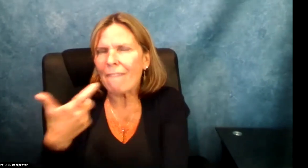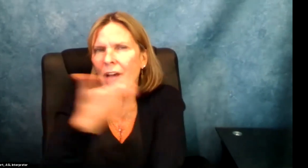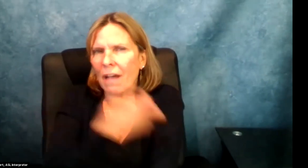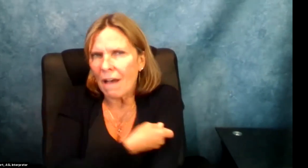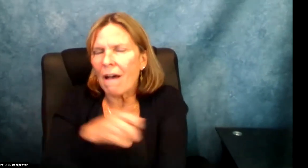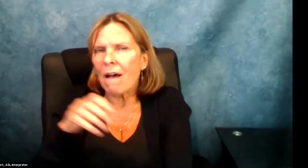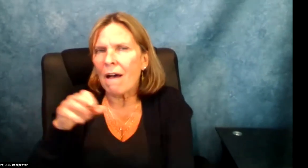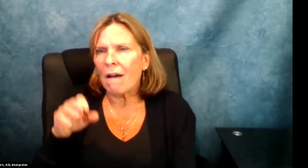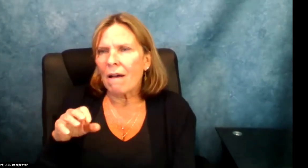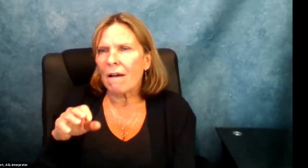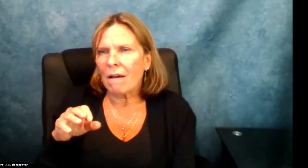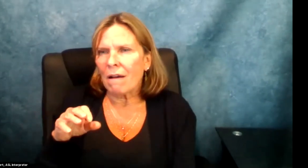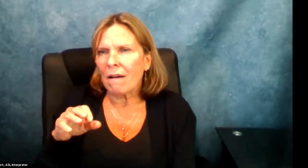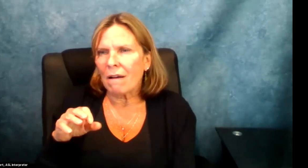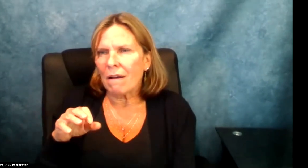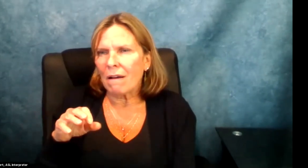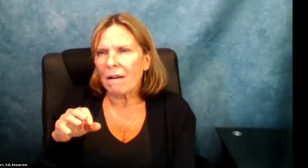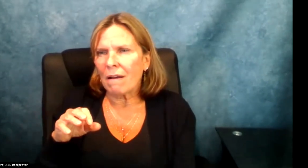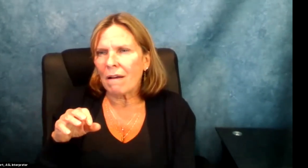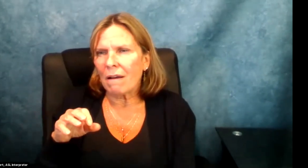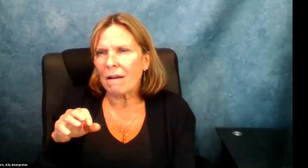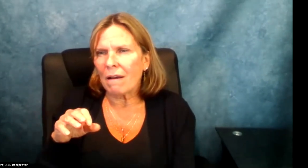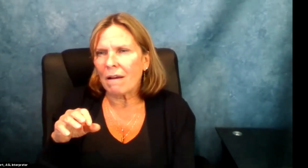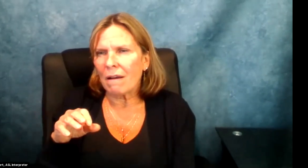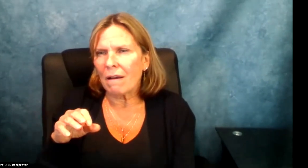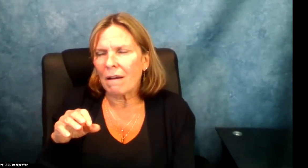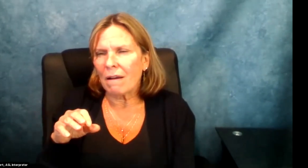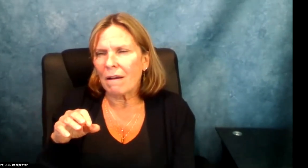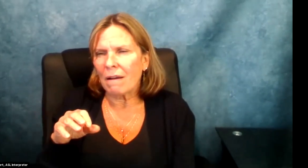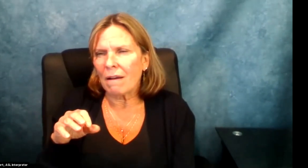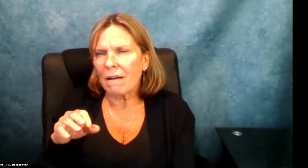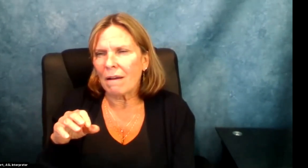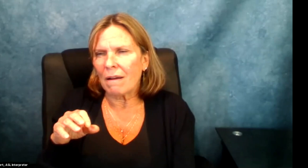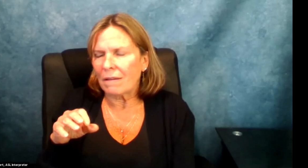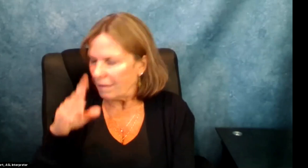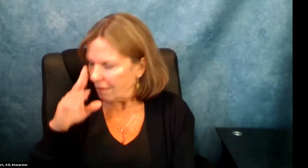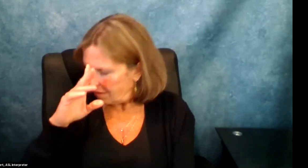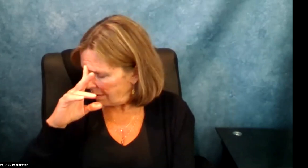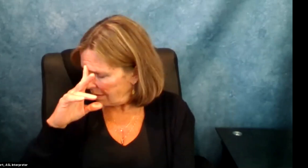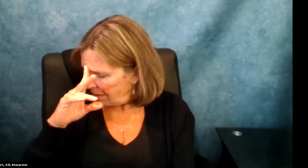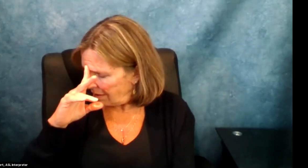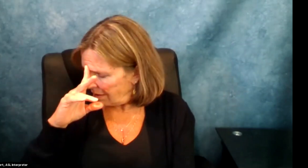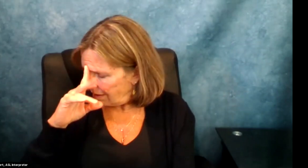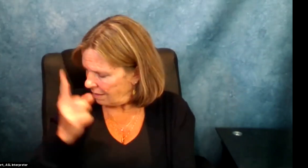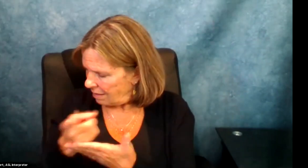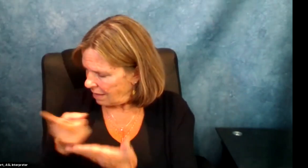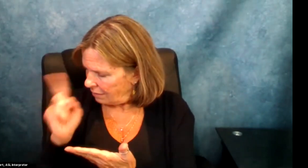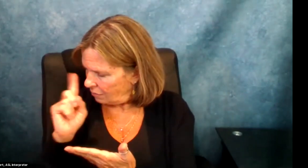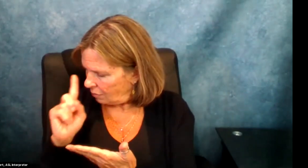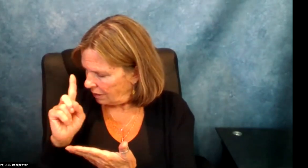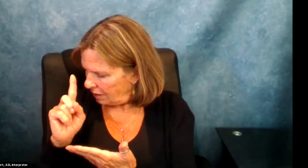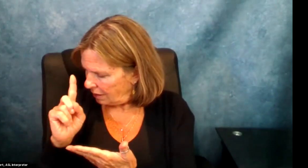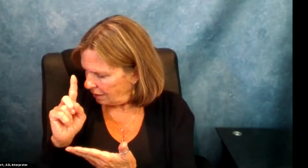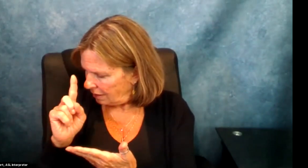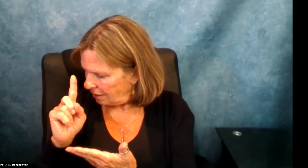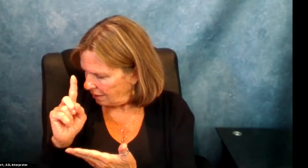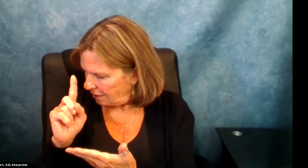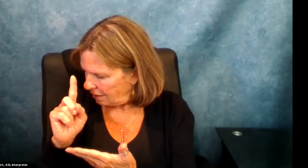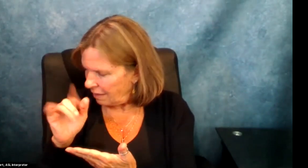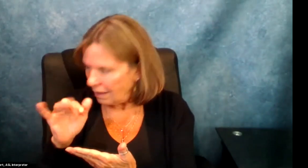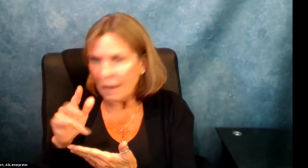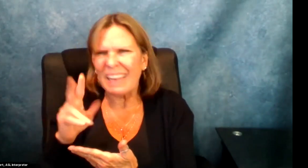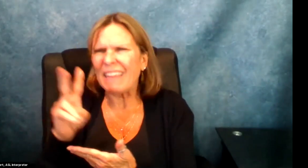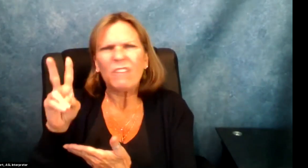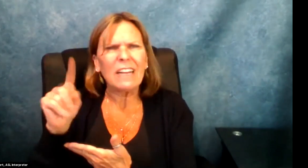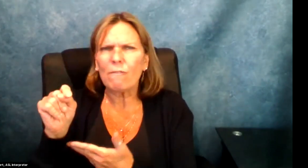last week has been like 10 years long. But, you know, we just started, I mean, even in Vermont,